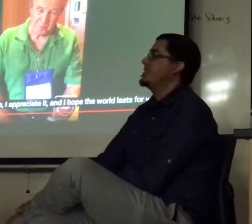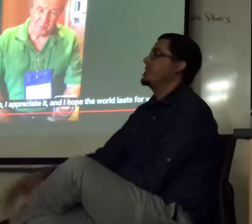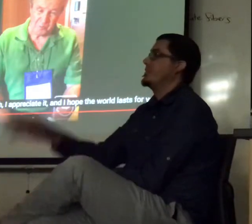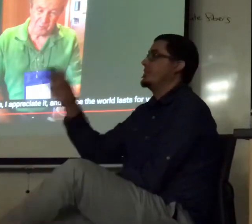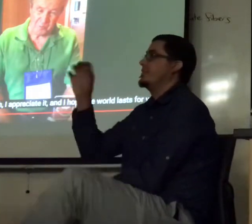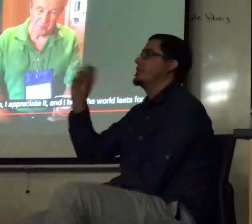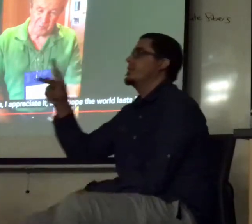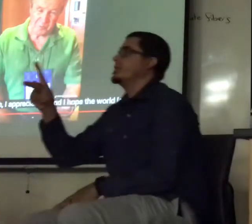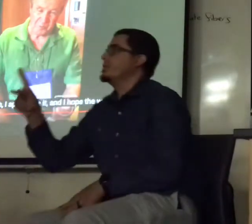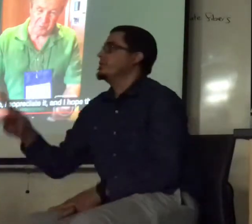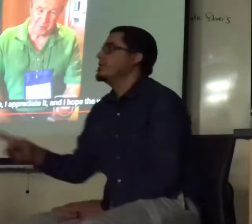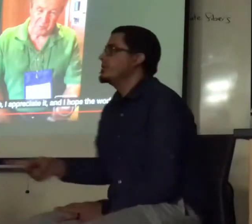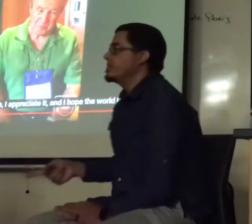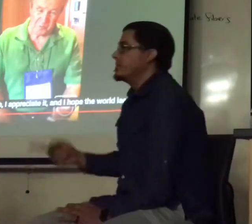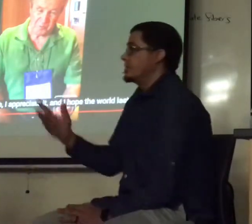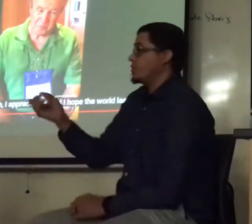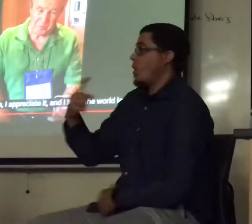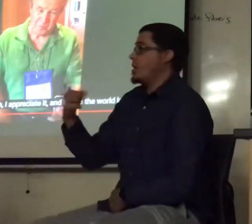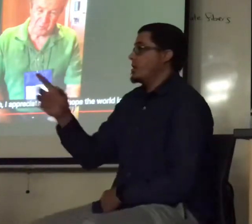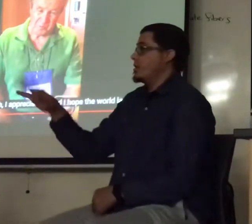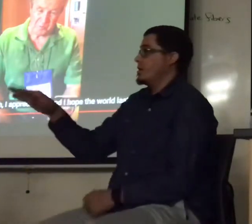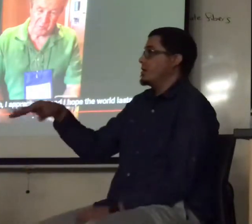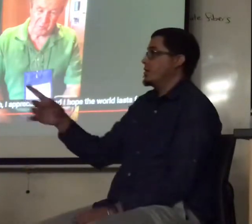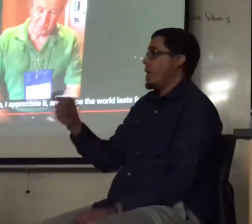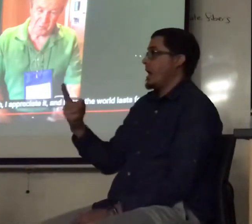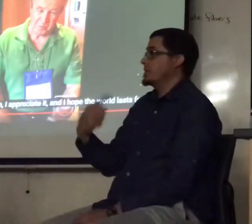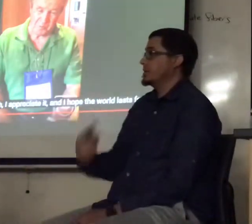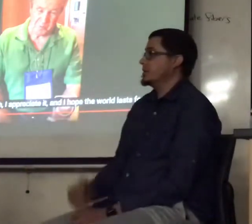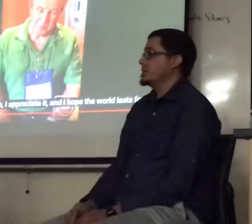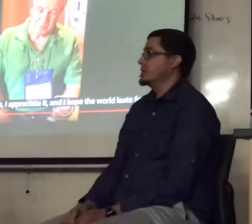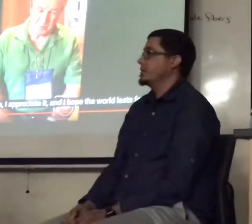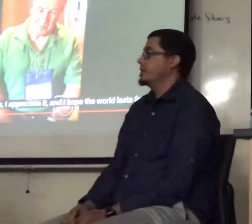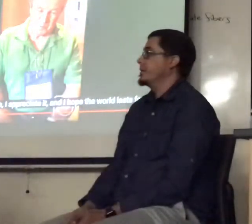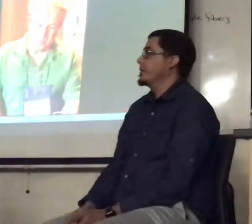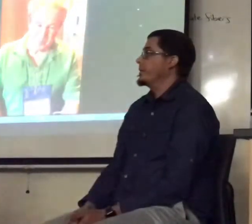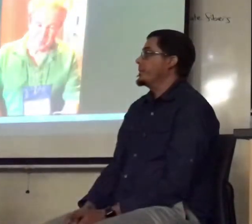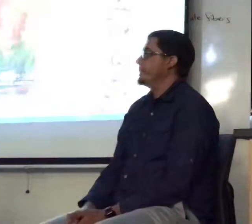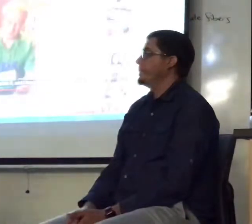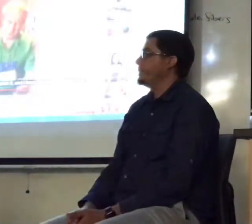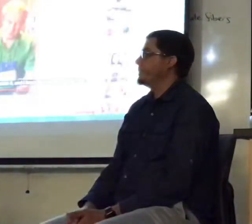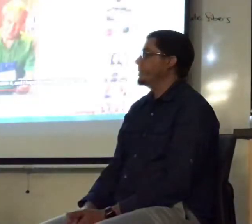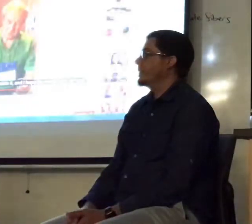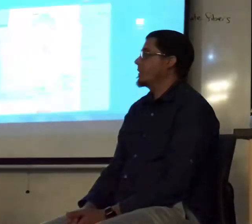Okay, that's Byron there. That's a good case study of word salad.